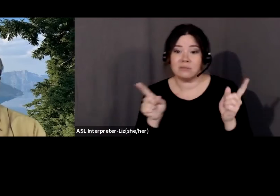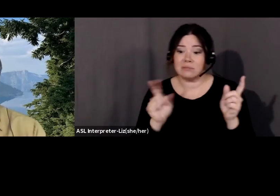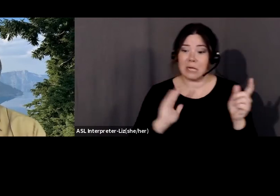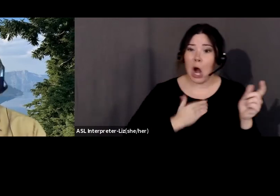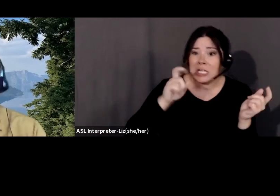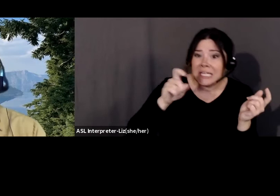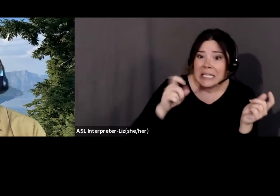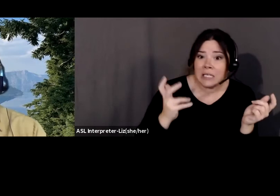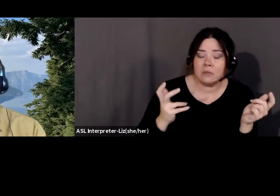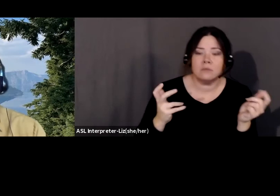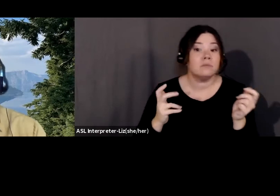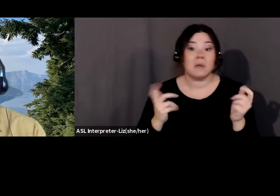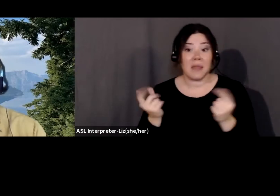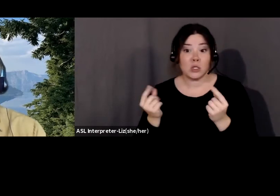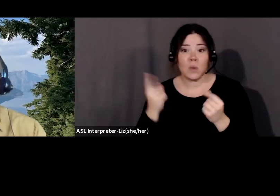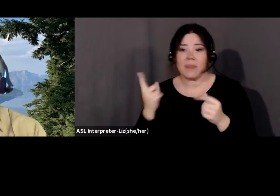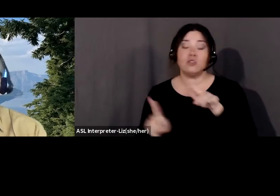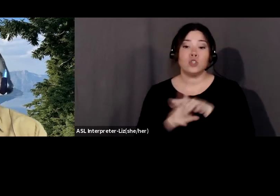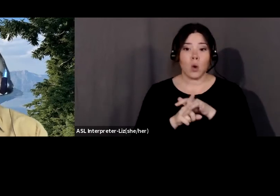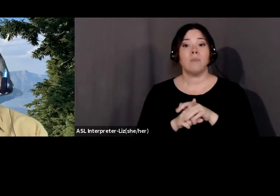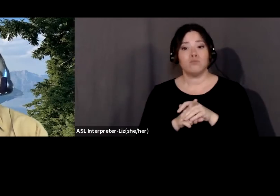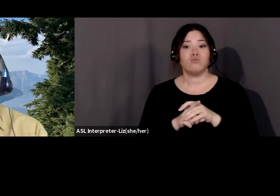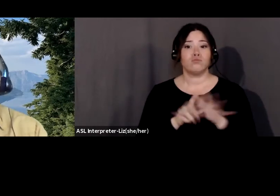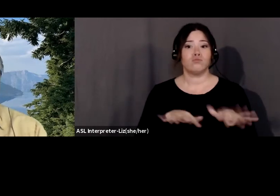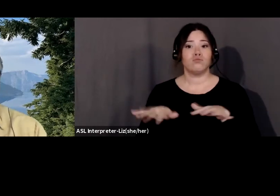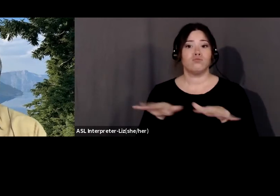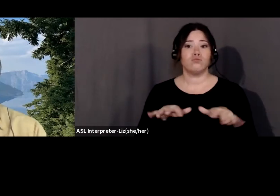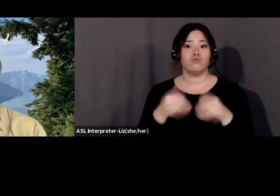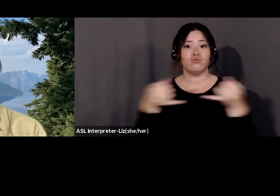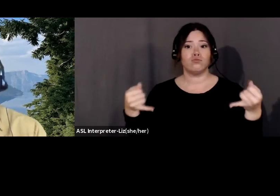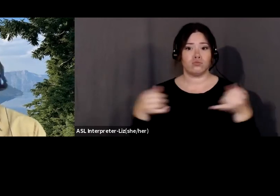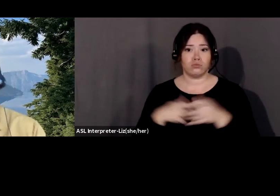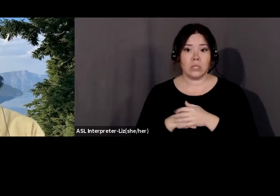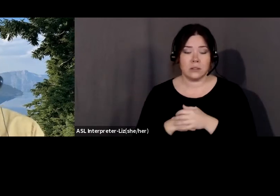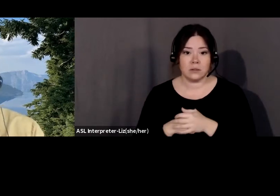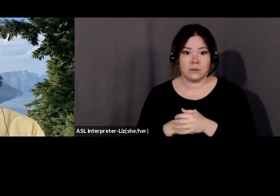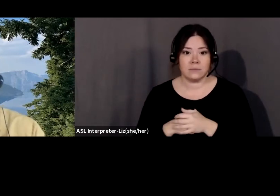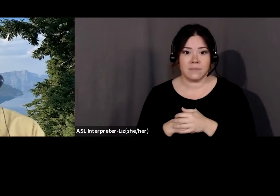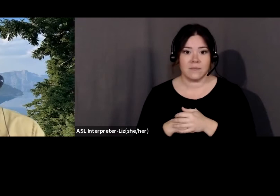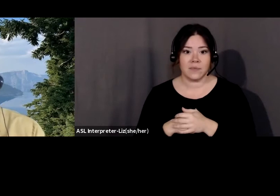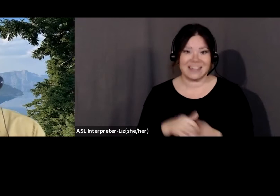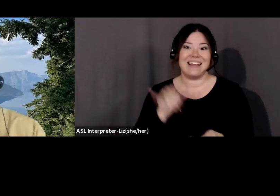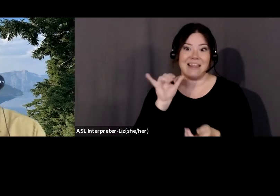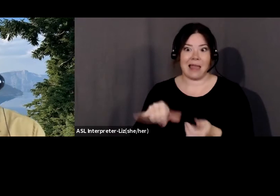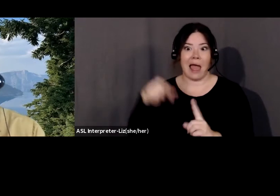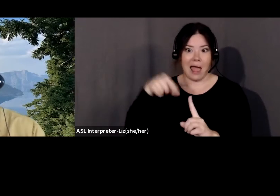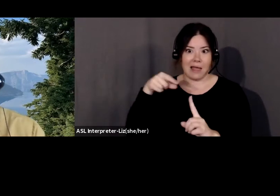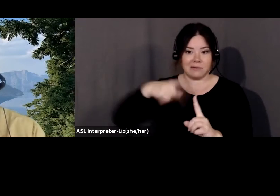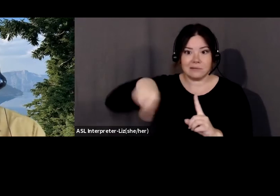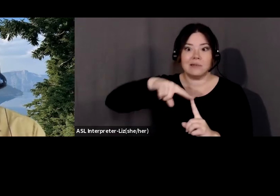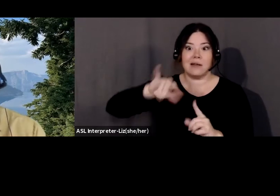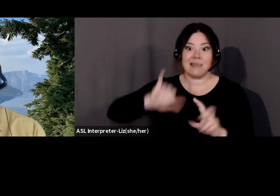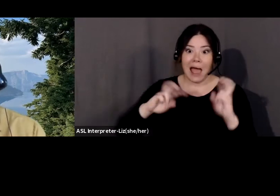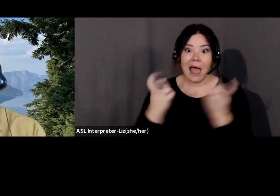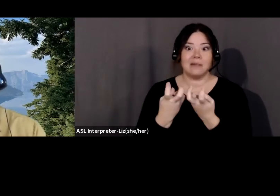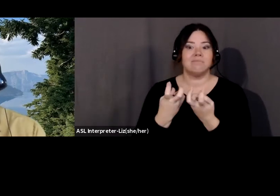just kind of showed up and did their job to get through the day. Those were the teams and organizations that struggled with